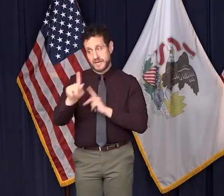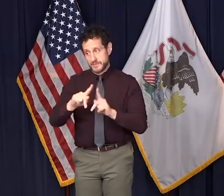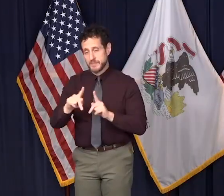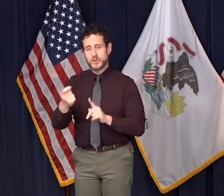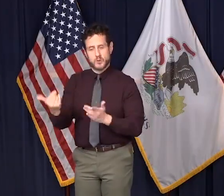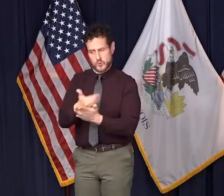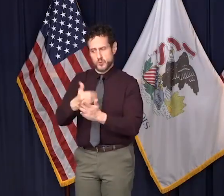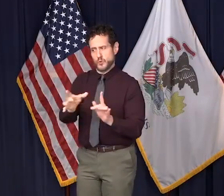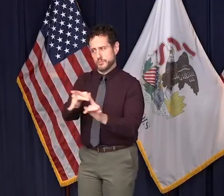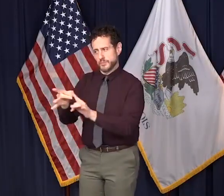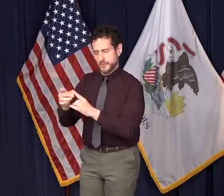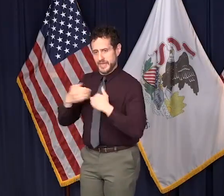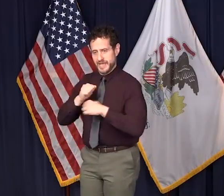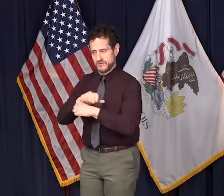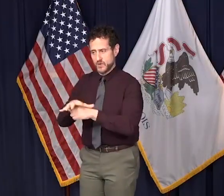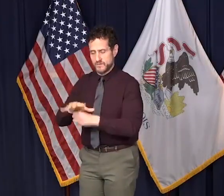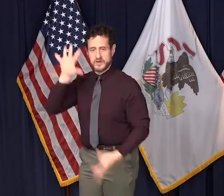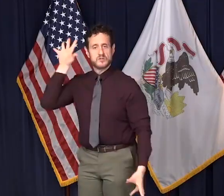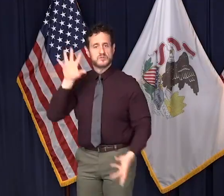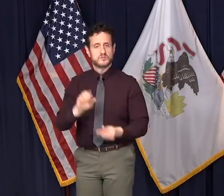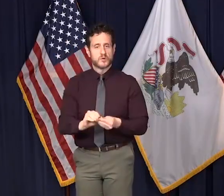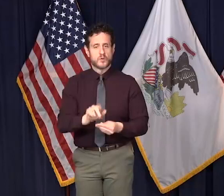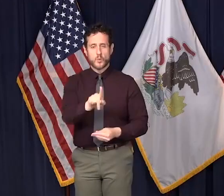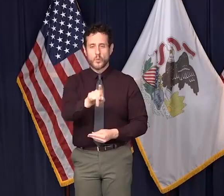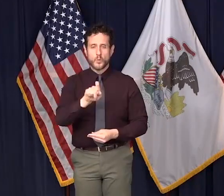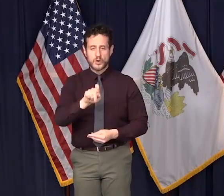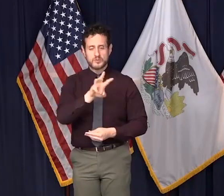with COVID-19 for a total of